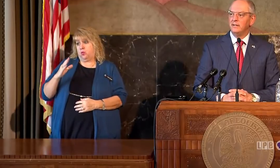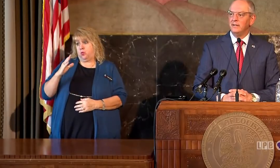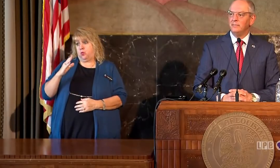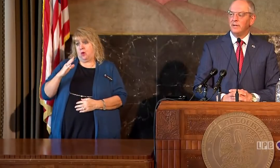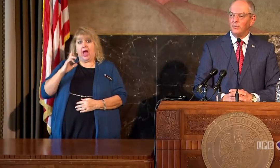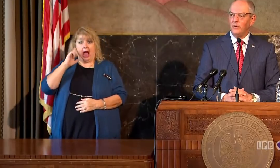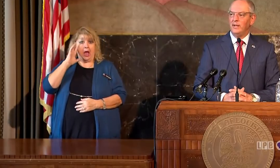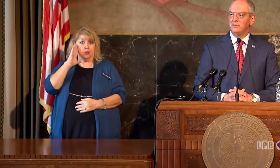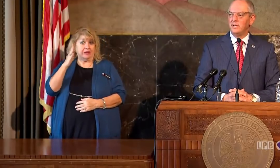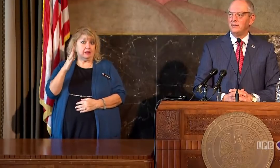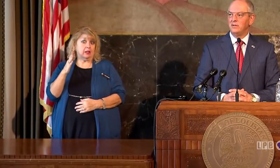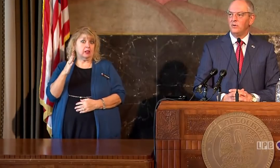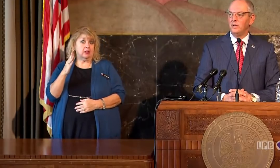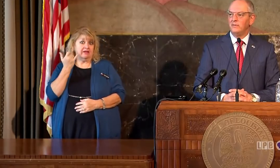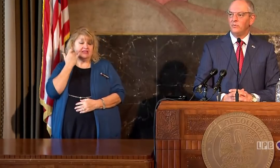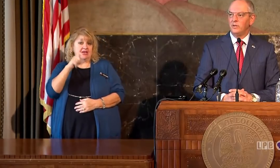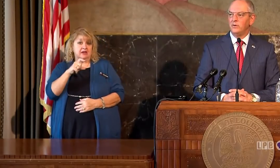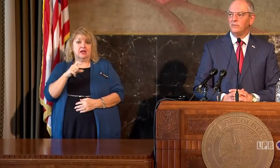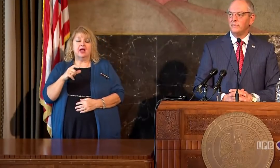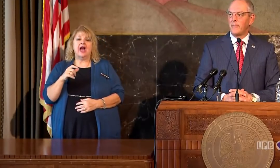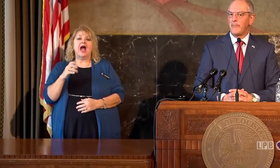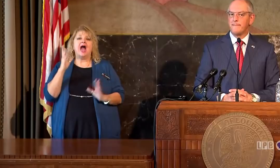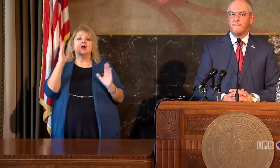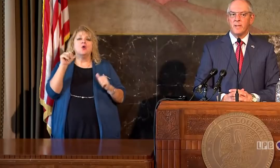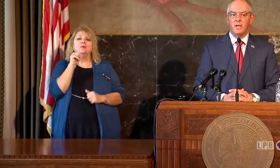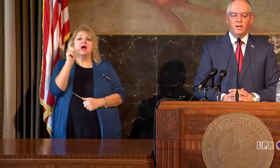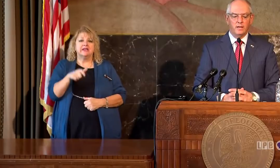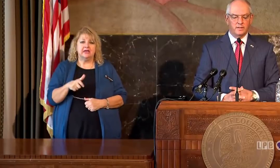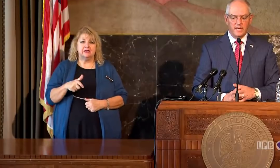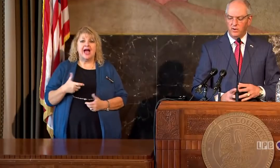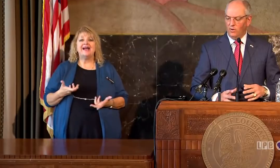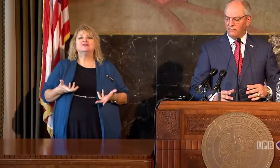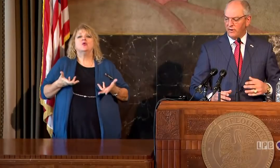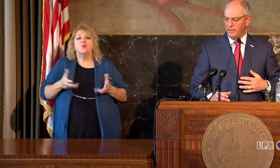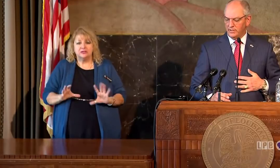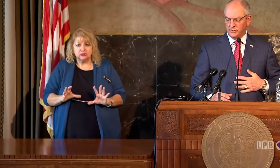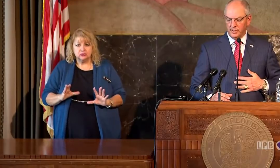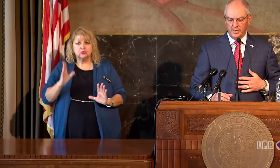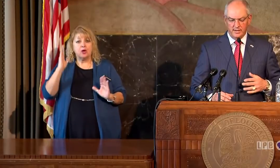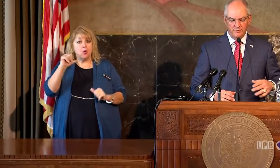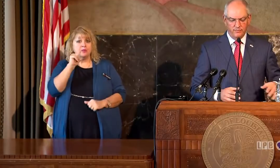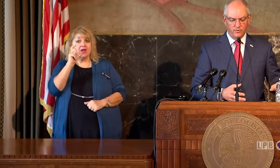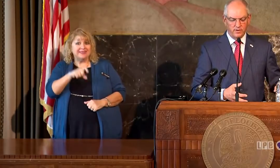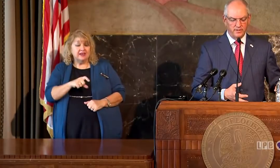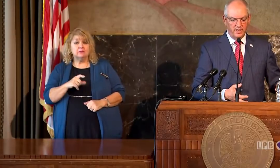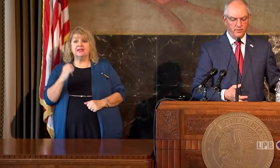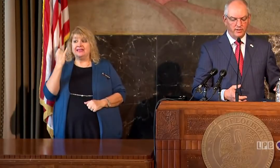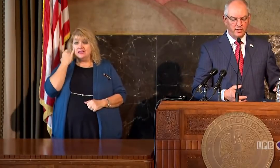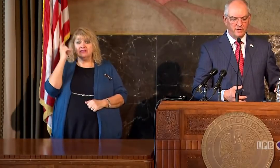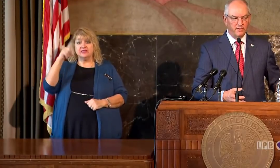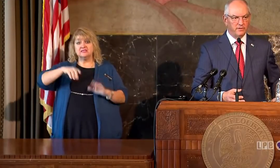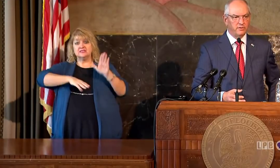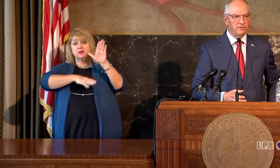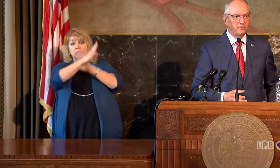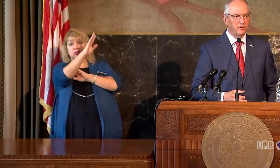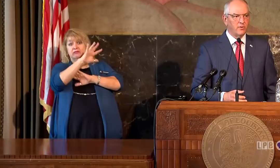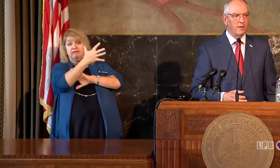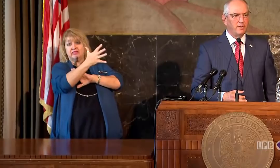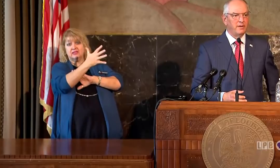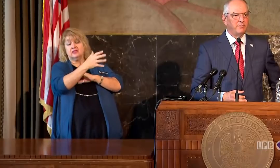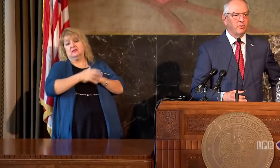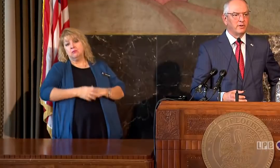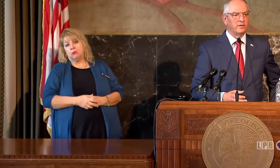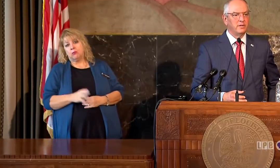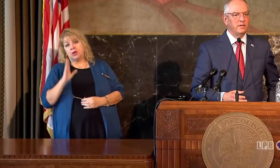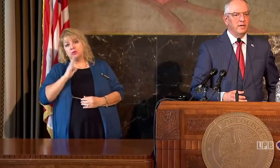it, but I won't hesitate to do it if we do. Look, thank you all very much for continuing to cover this. It's